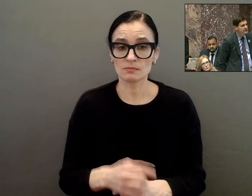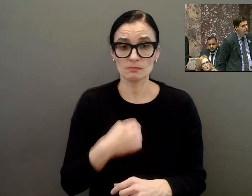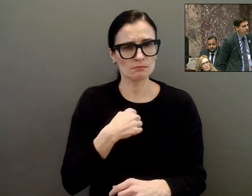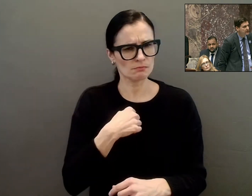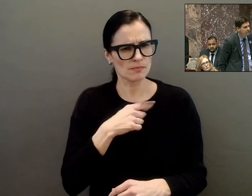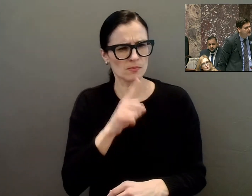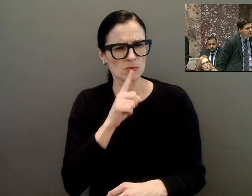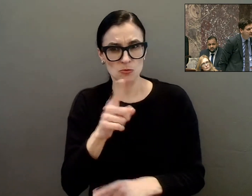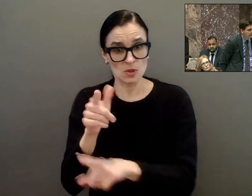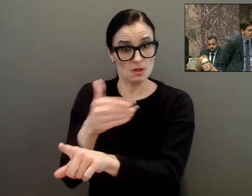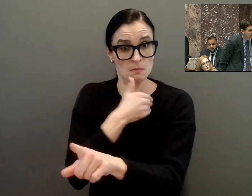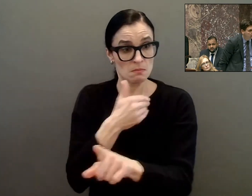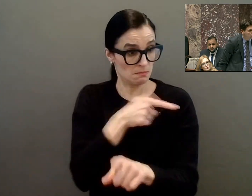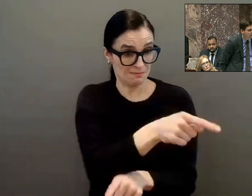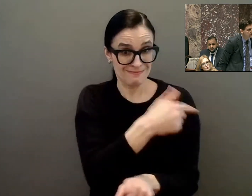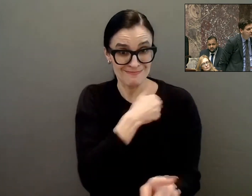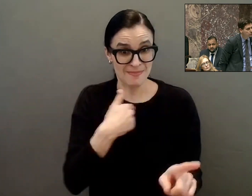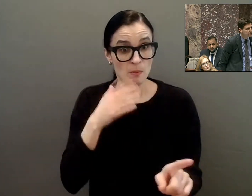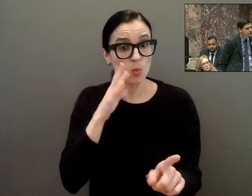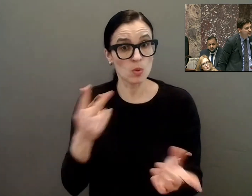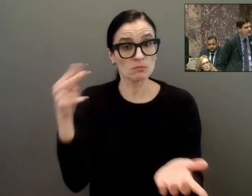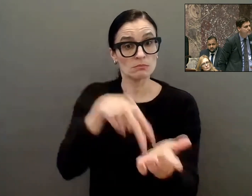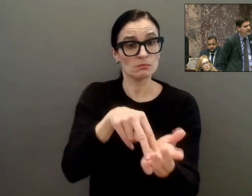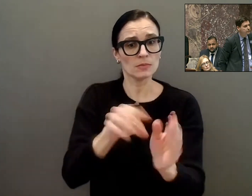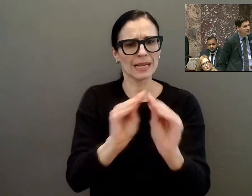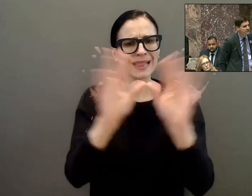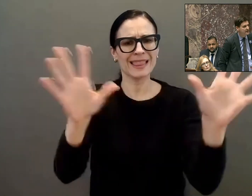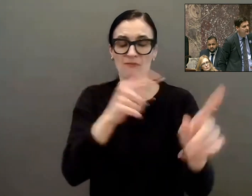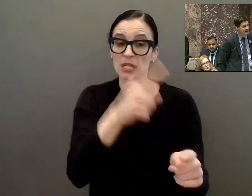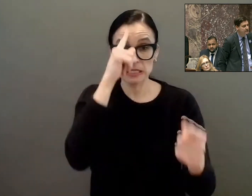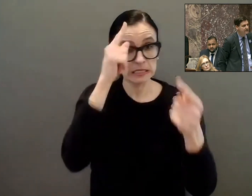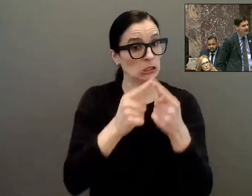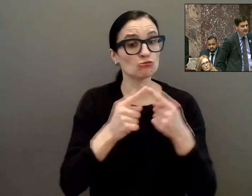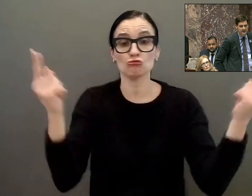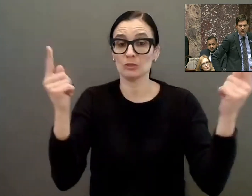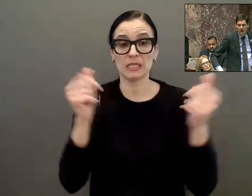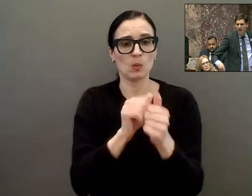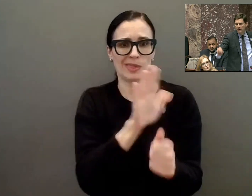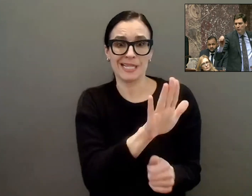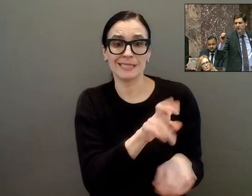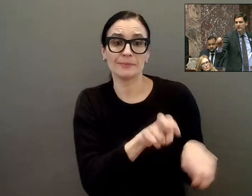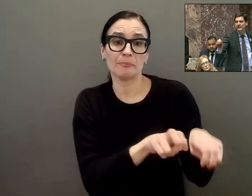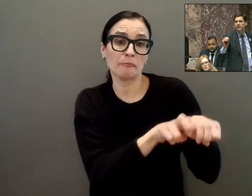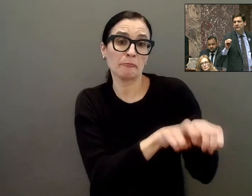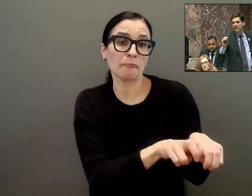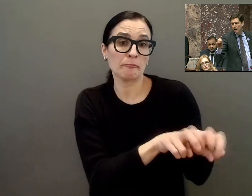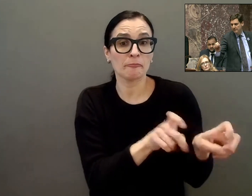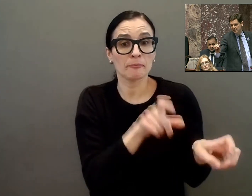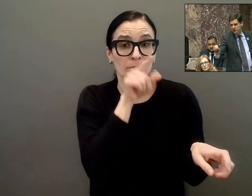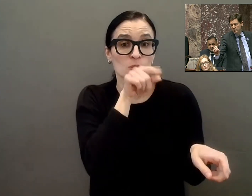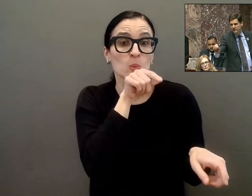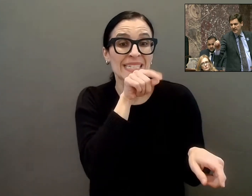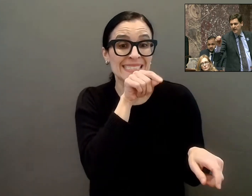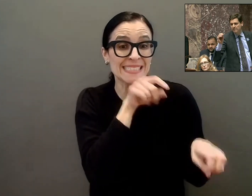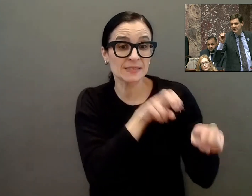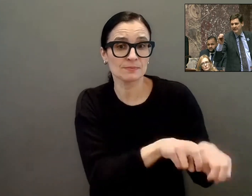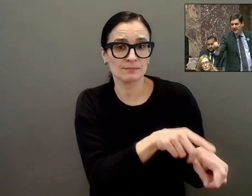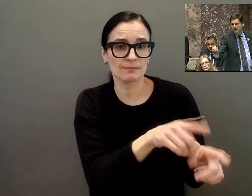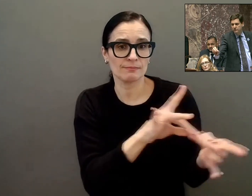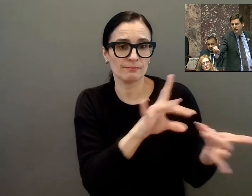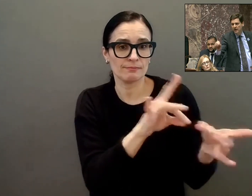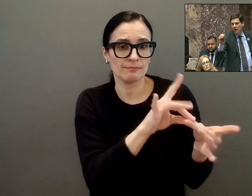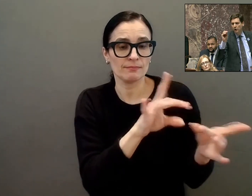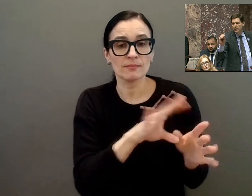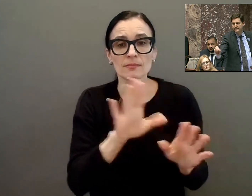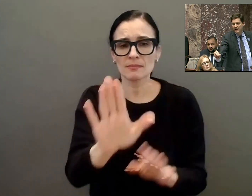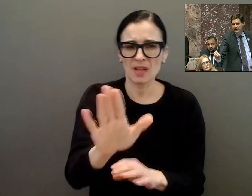she disagreed vehemently with his tweets, with his misrepresentation of vaccines. But will the Leader of the Opposition stand up and